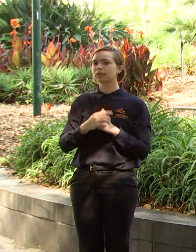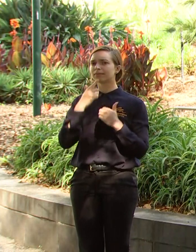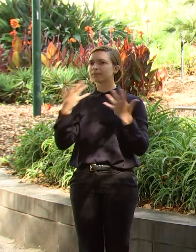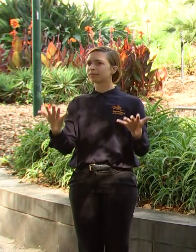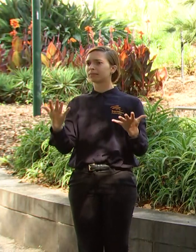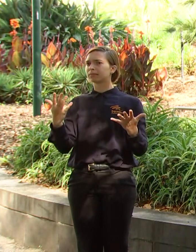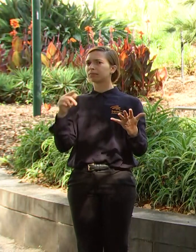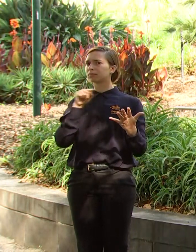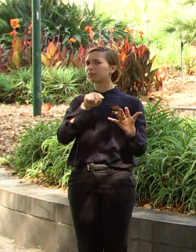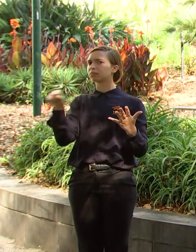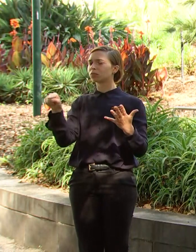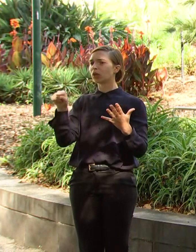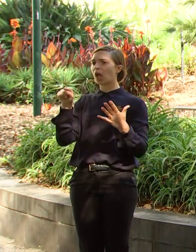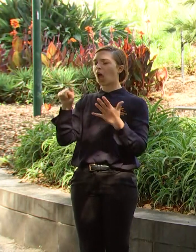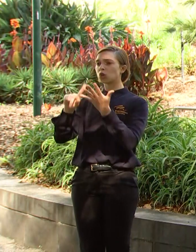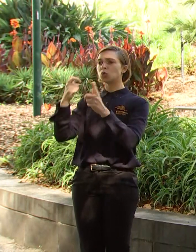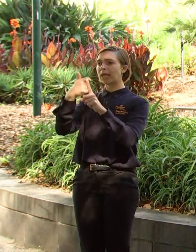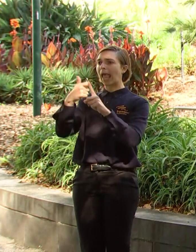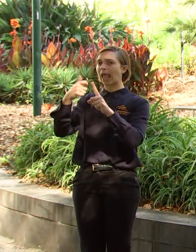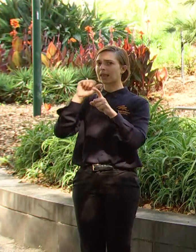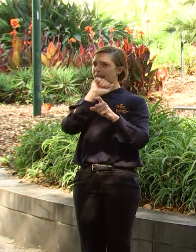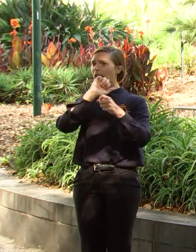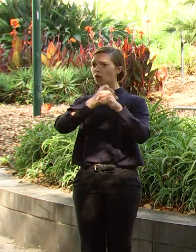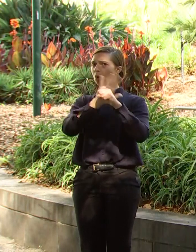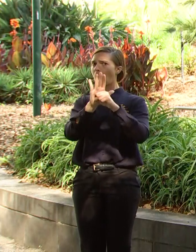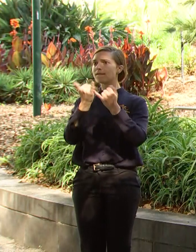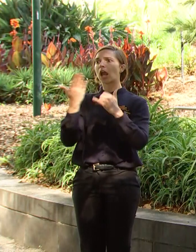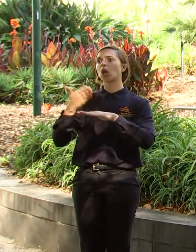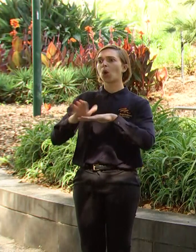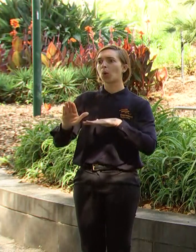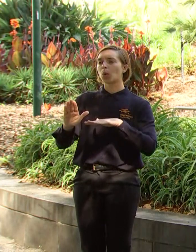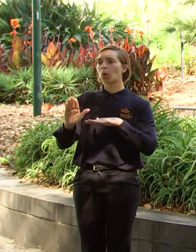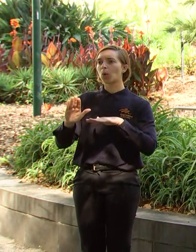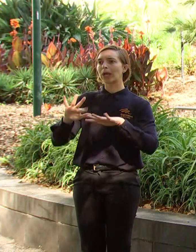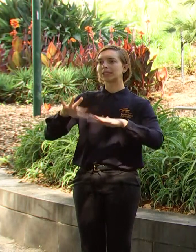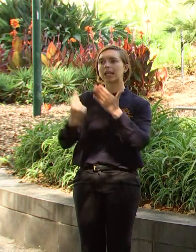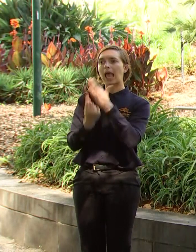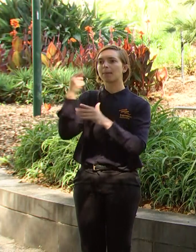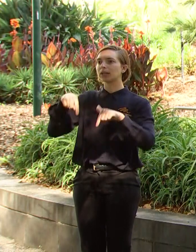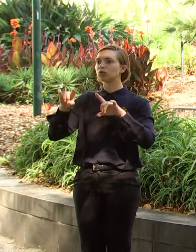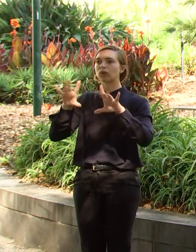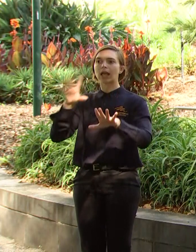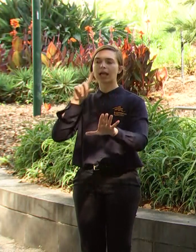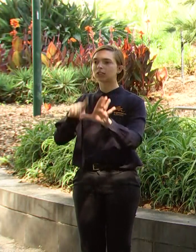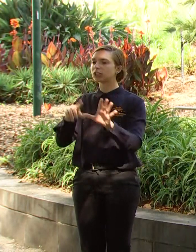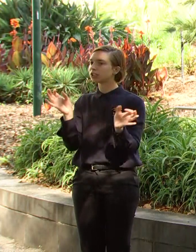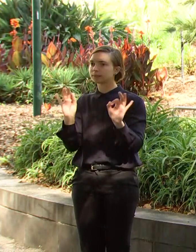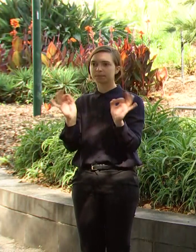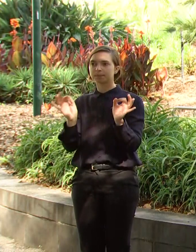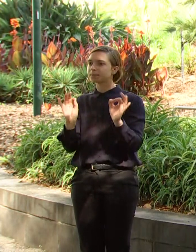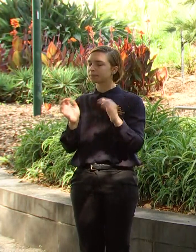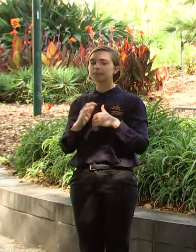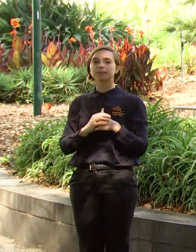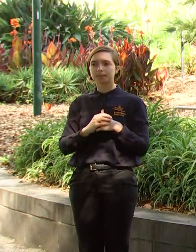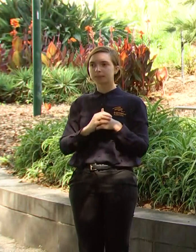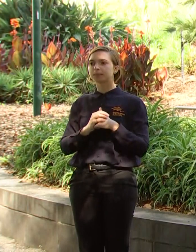come from hotel quarantine. That isn't new. If you're wanting me to give you a sense of not just that it was sort of contained or not, but a